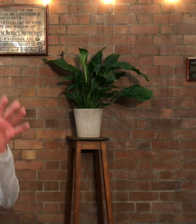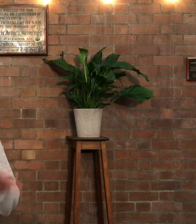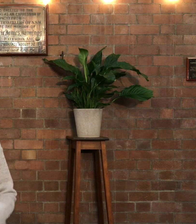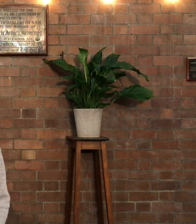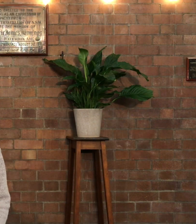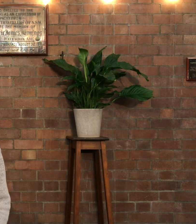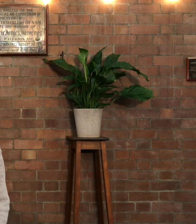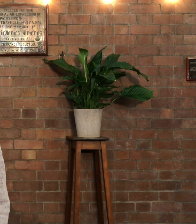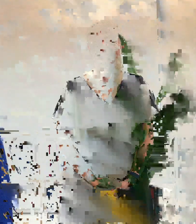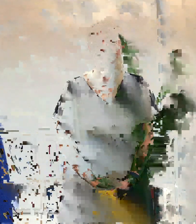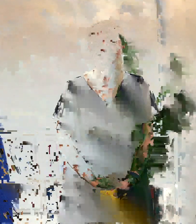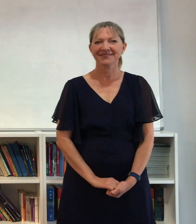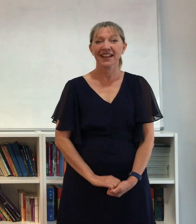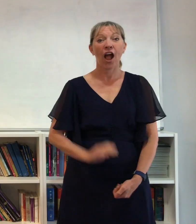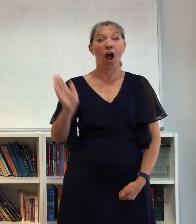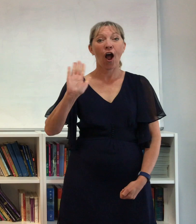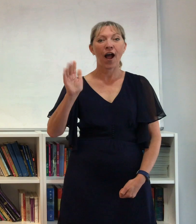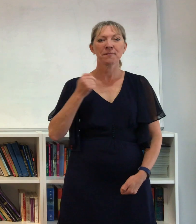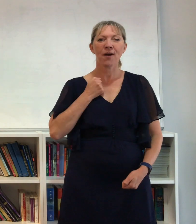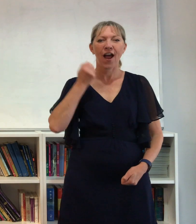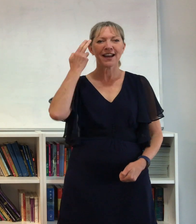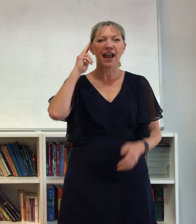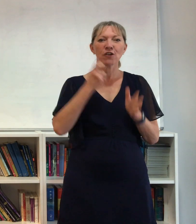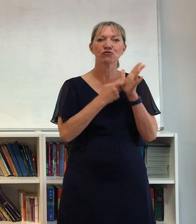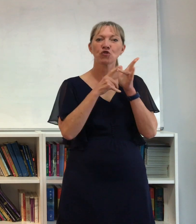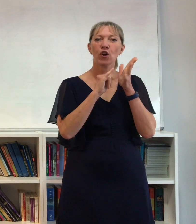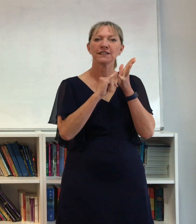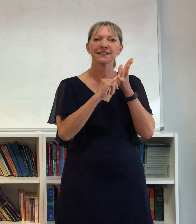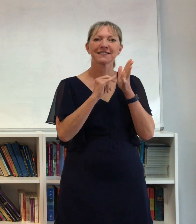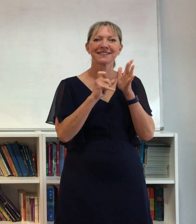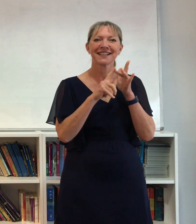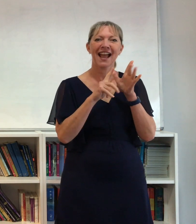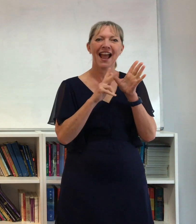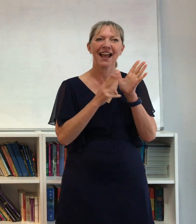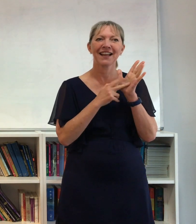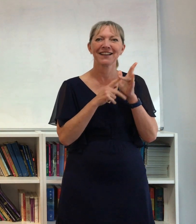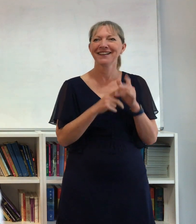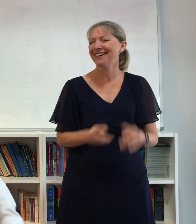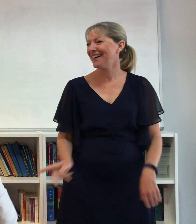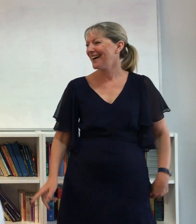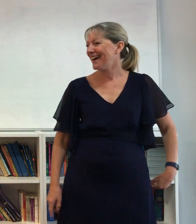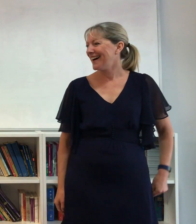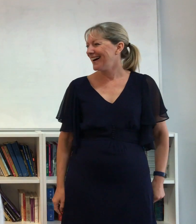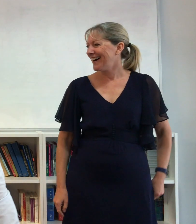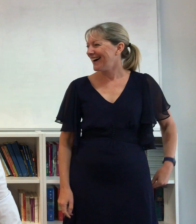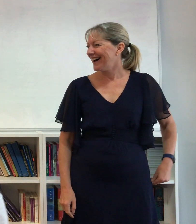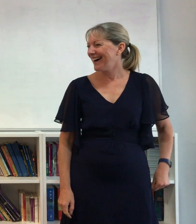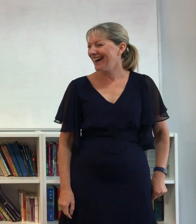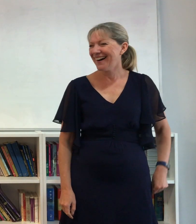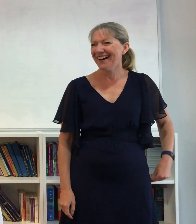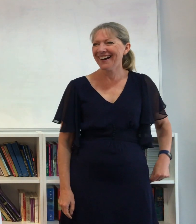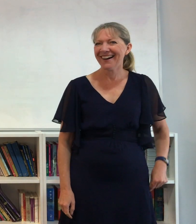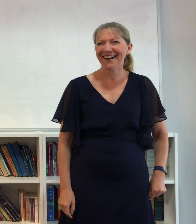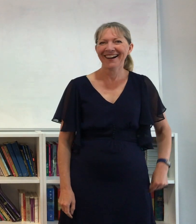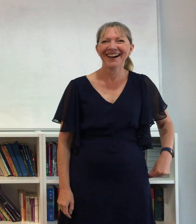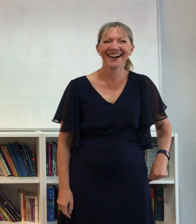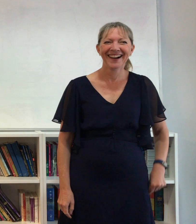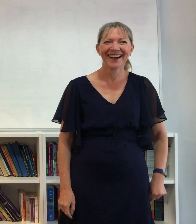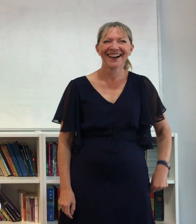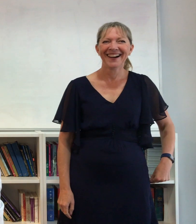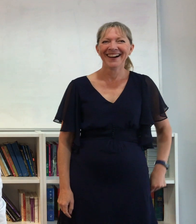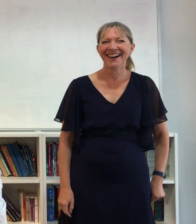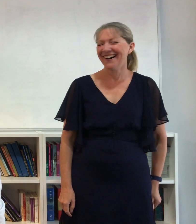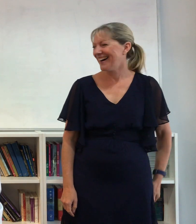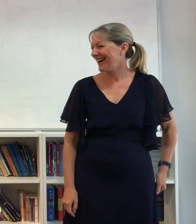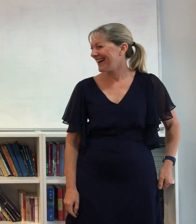That's not right. Hi, my name is Ross Ciano, one of the ministers here at... Oh! The dingings!